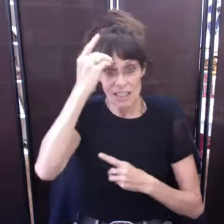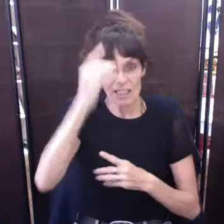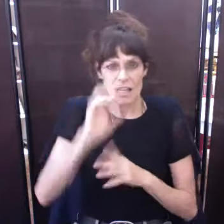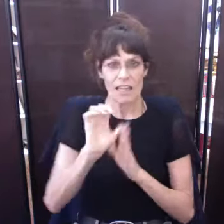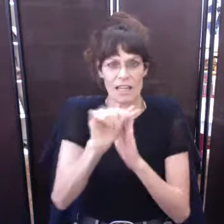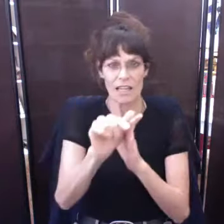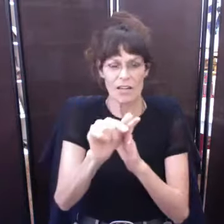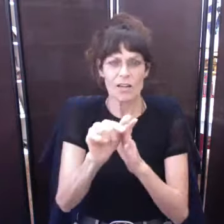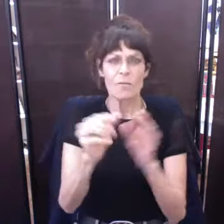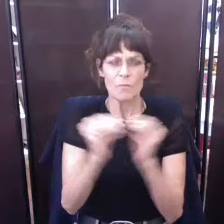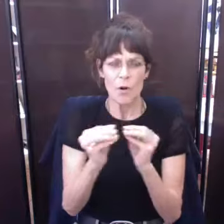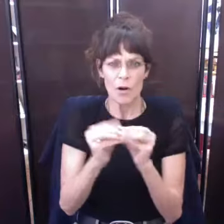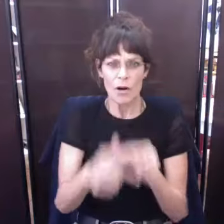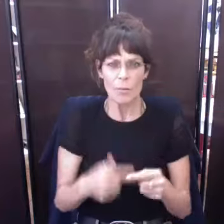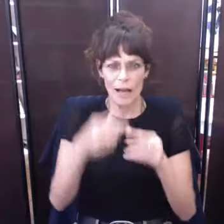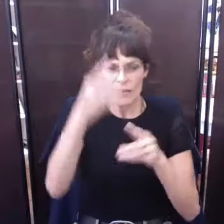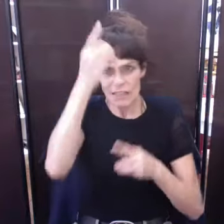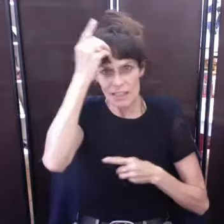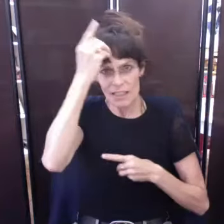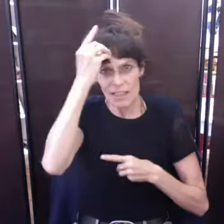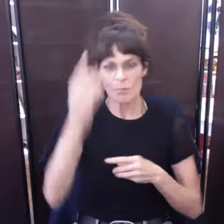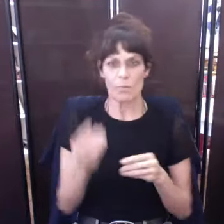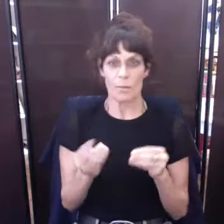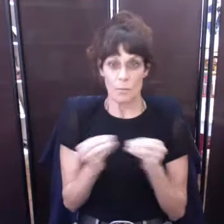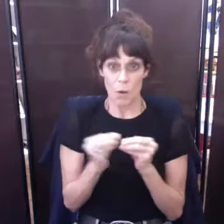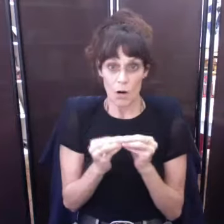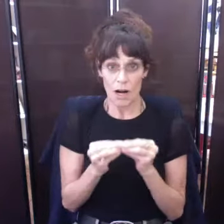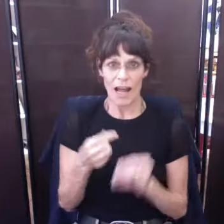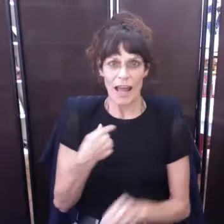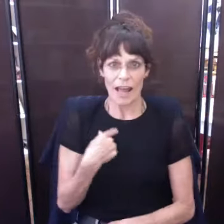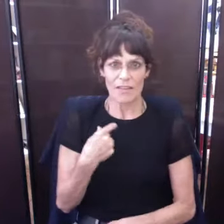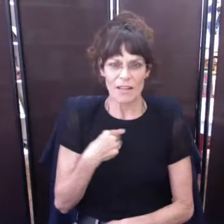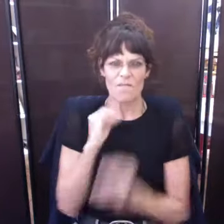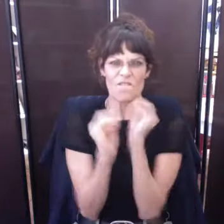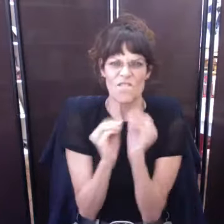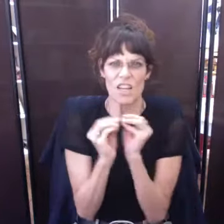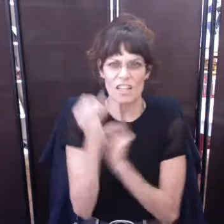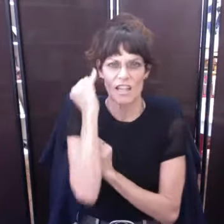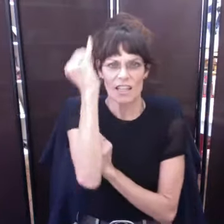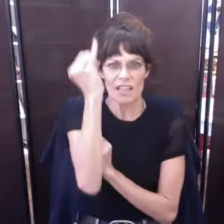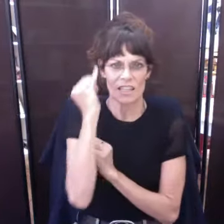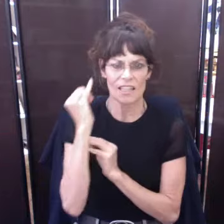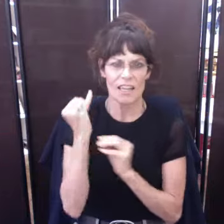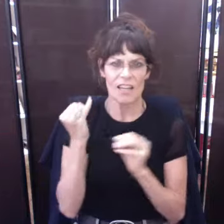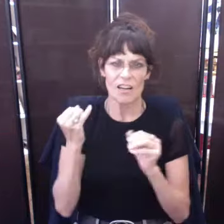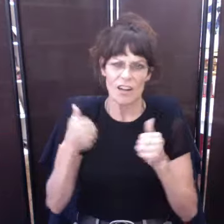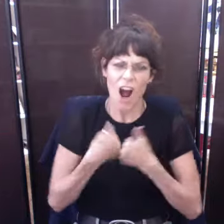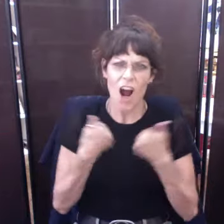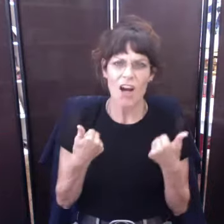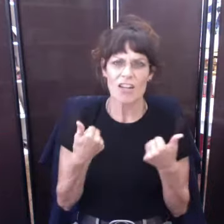found out even stronger than that is that I have some old fixed ideas that are very, very hard to get rid of, that are instilled in me from the